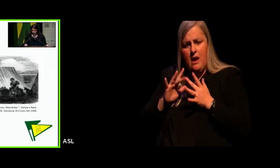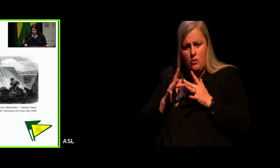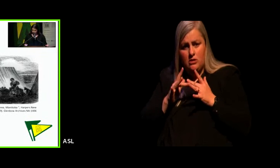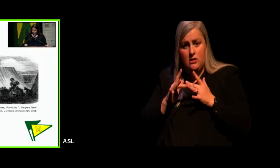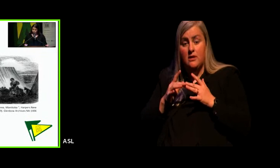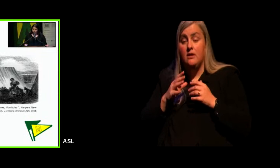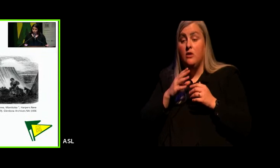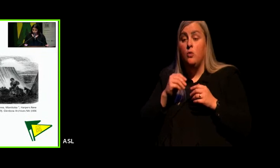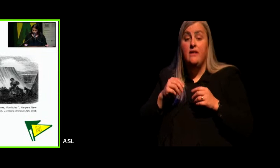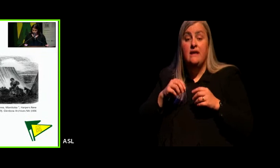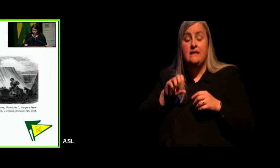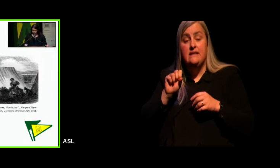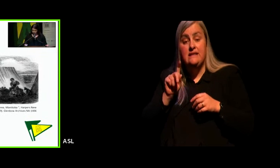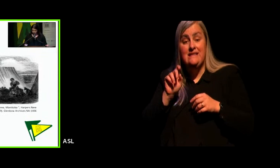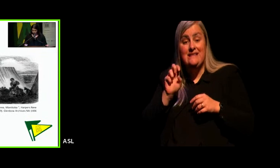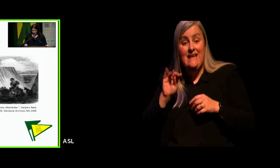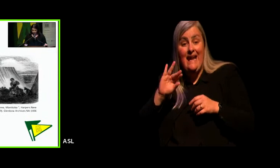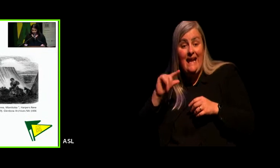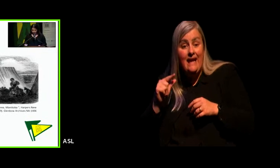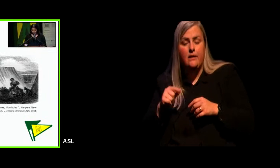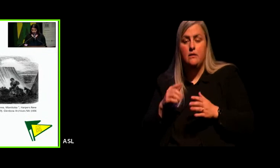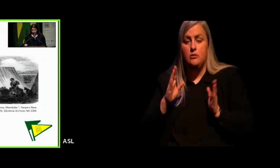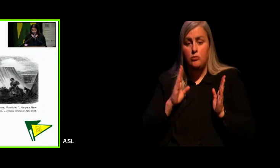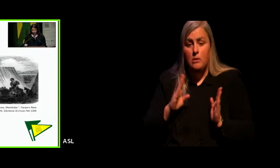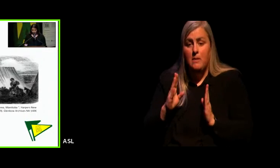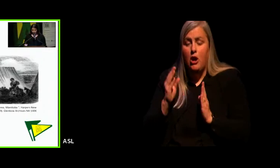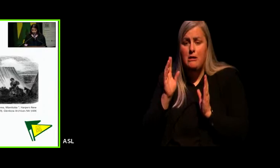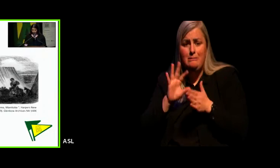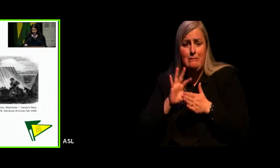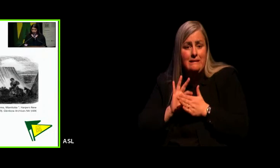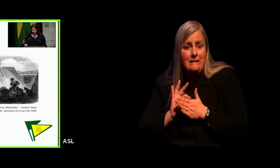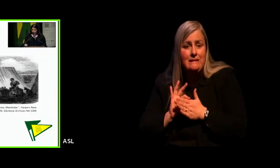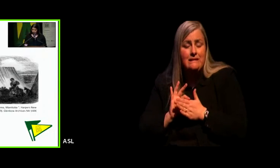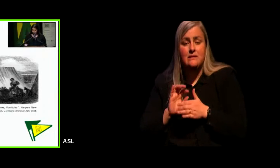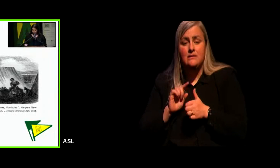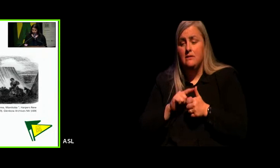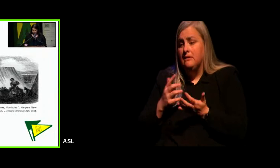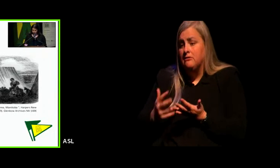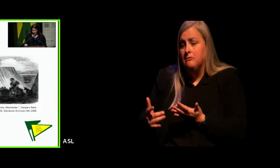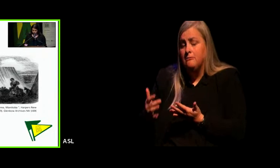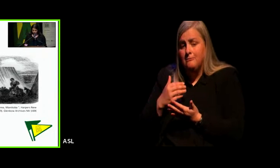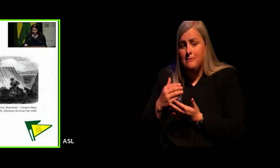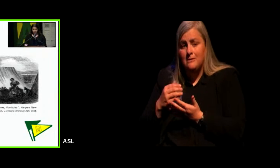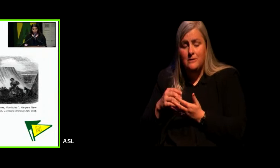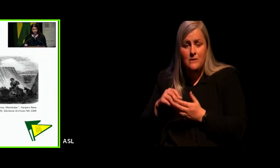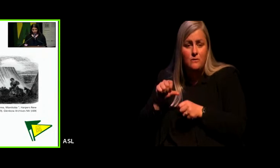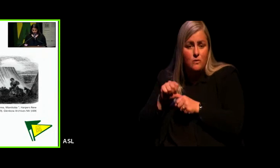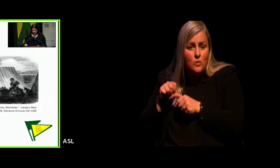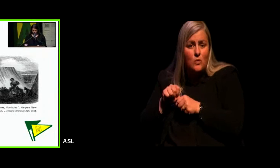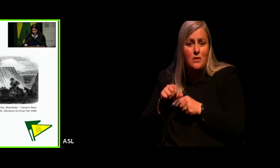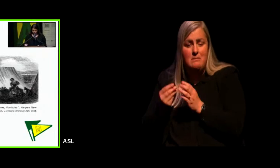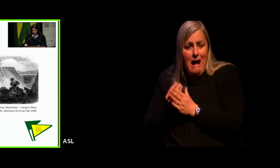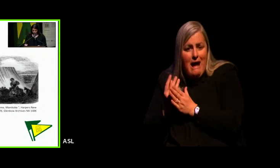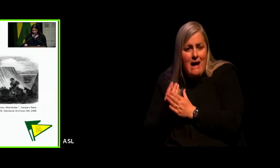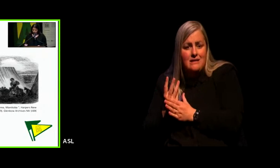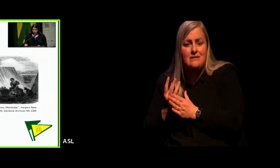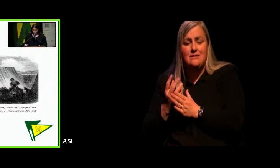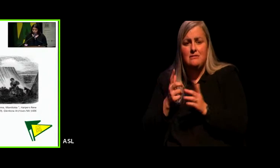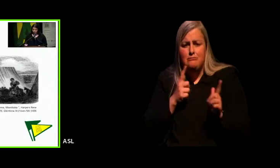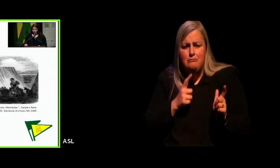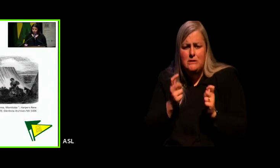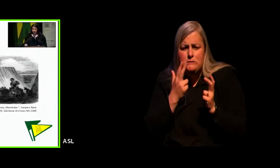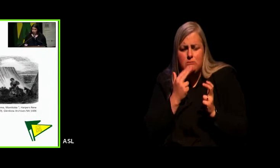activities, to the preparation of bison meat, as well as to much of the gathering of fuel and plant foods, the hunting of small fowl,